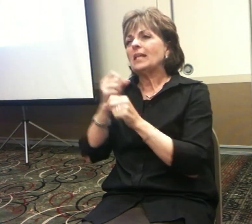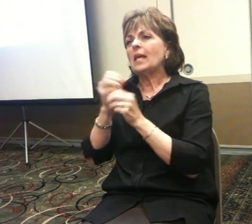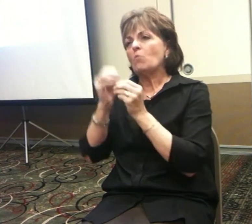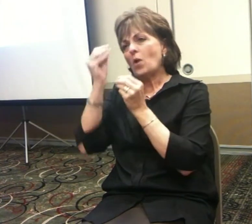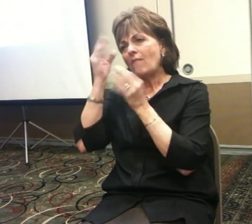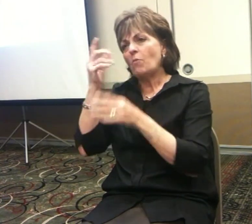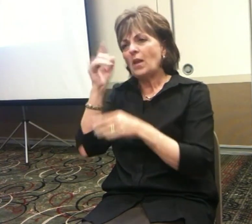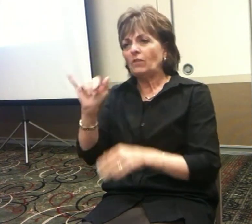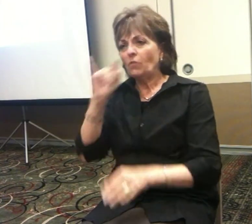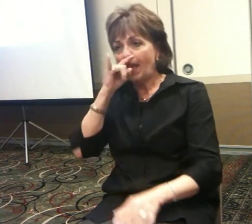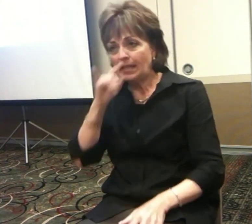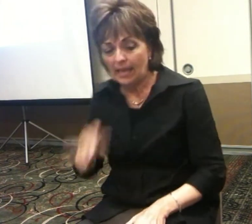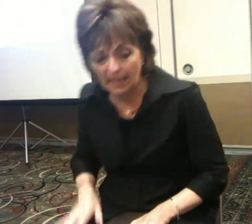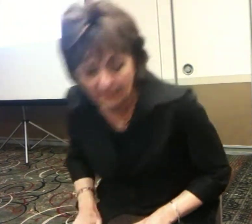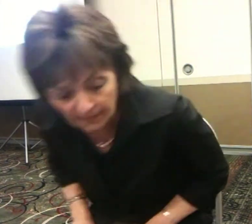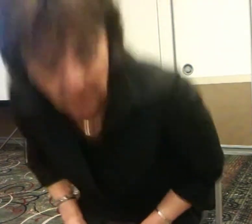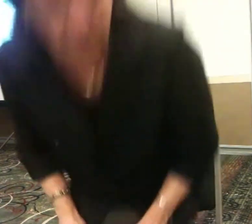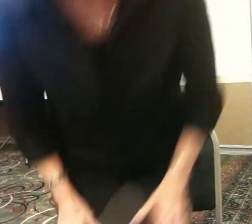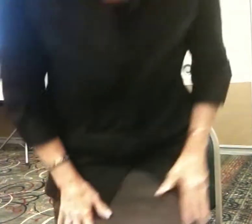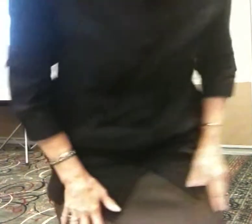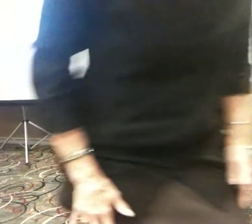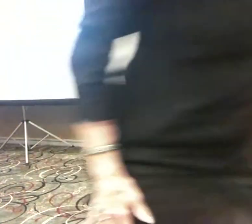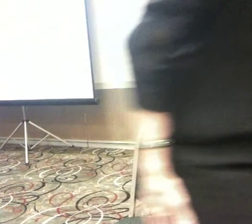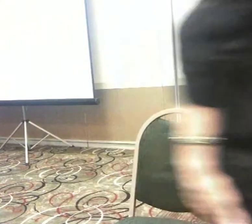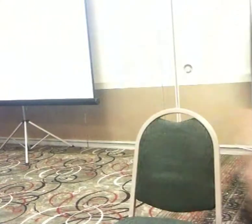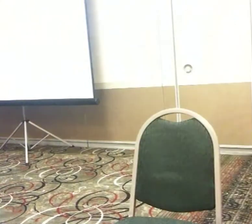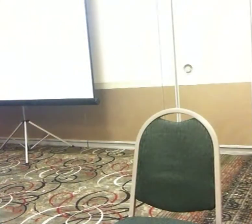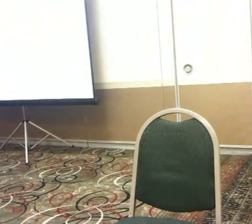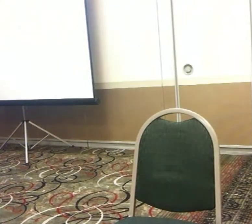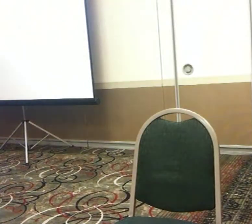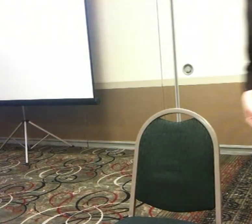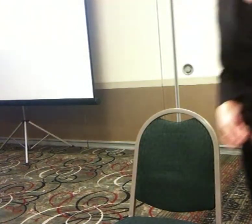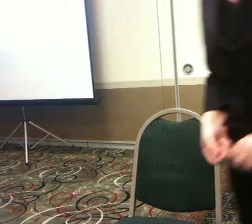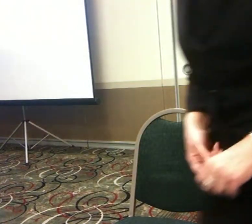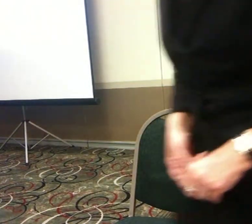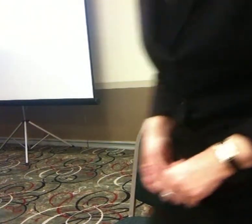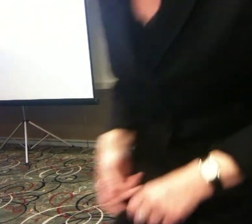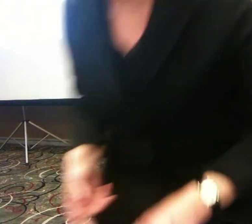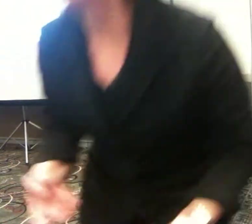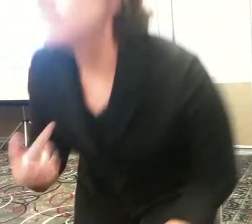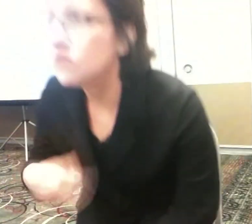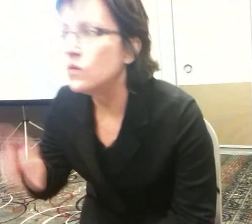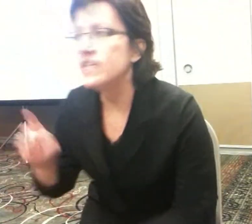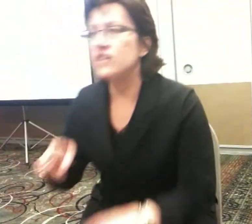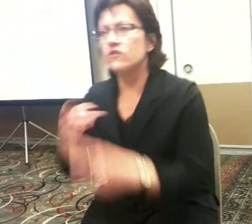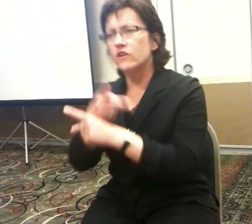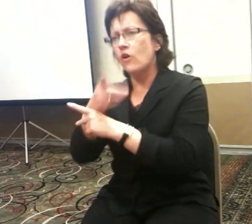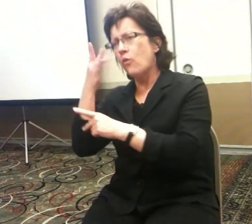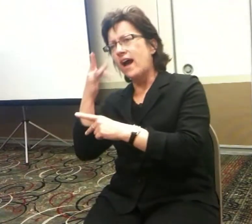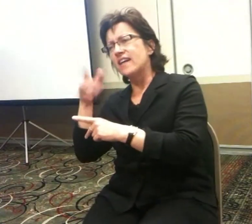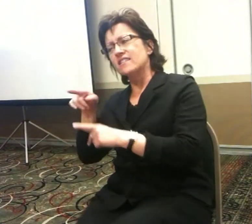kid. We've got to figure out why those tasks are confusing. Why are those tasks, why does that trigger? Is it a lack of